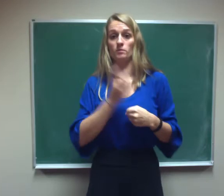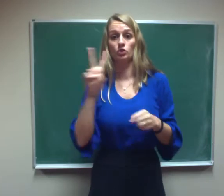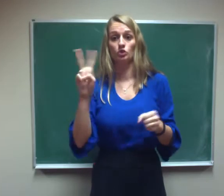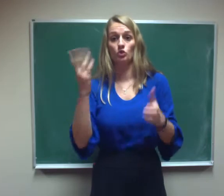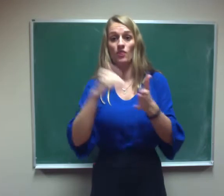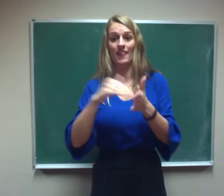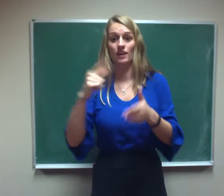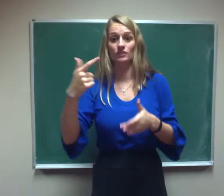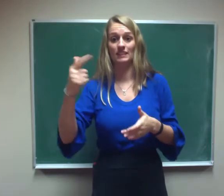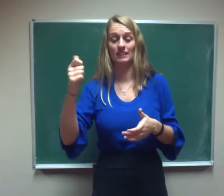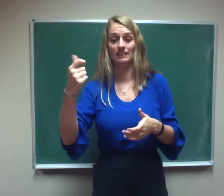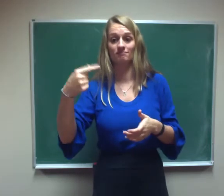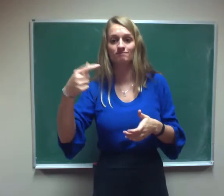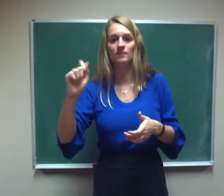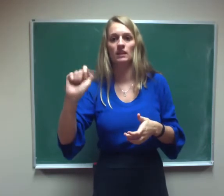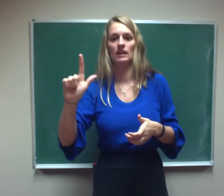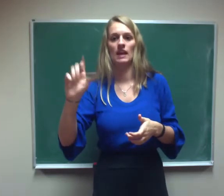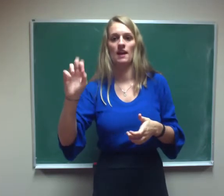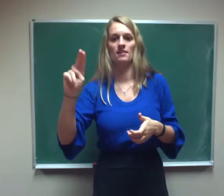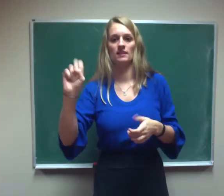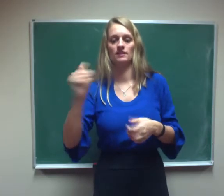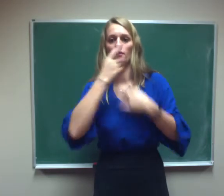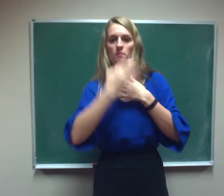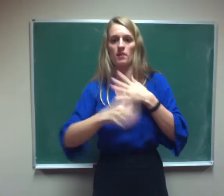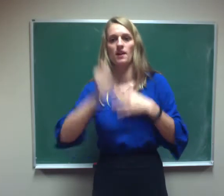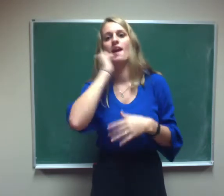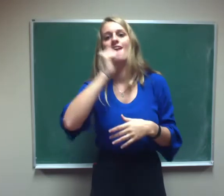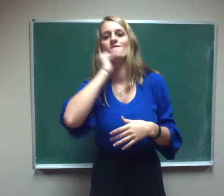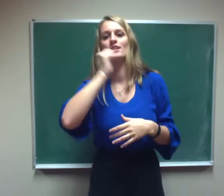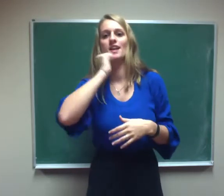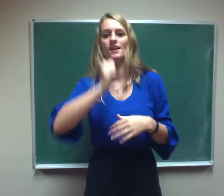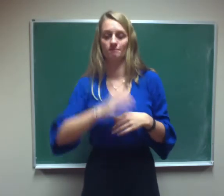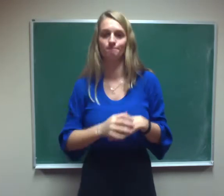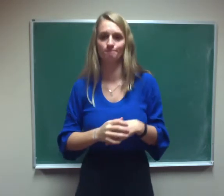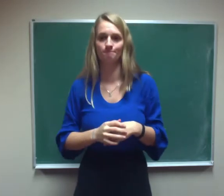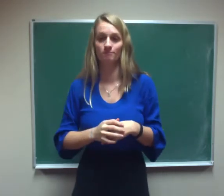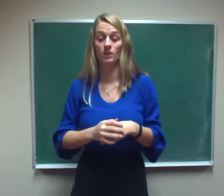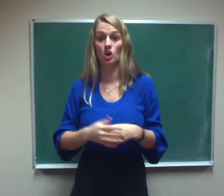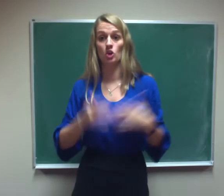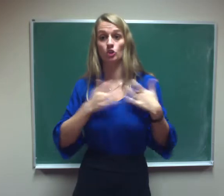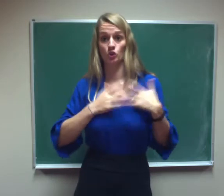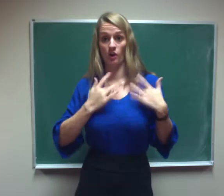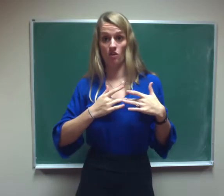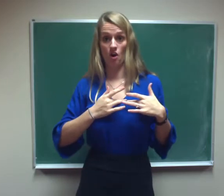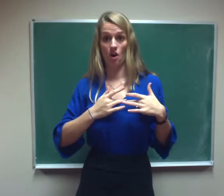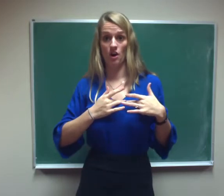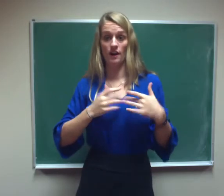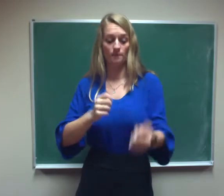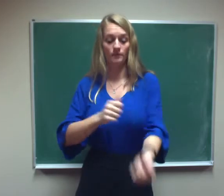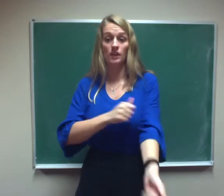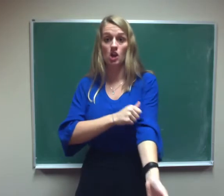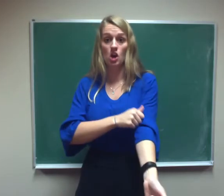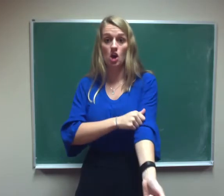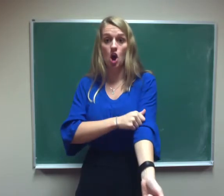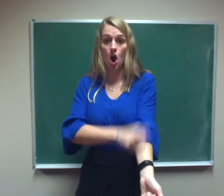From the heart, blood is going to enter a series of arteries. Arteries are defined as structures that carry blood away from the heart.